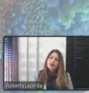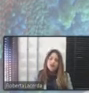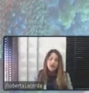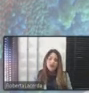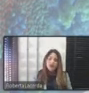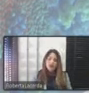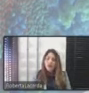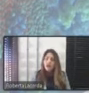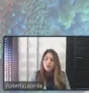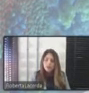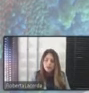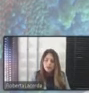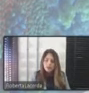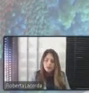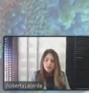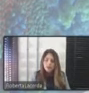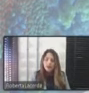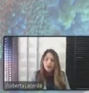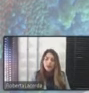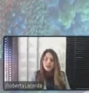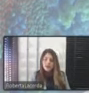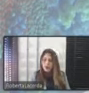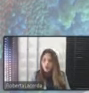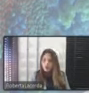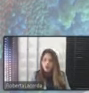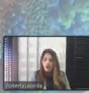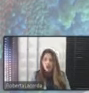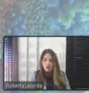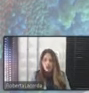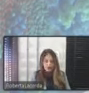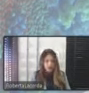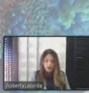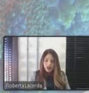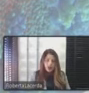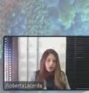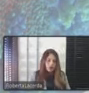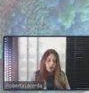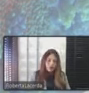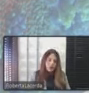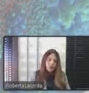if Dante Alighieri had been censored by the Divine Comedy, a critic of